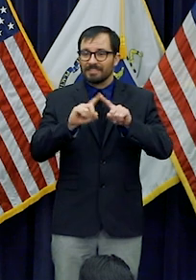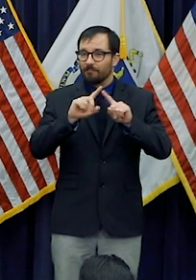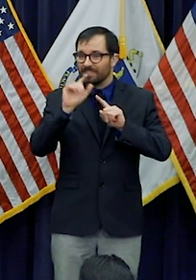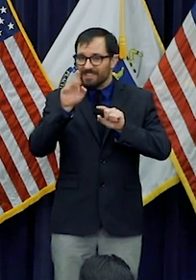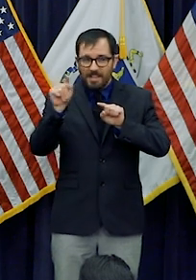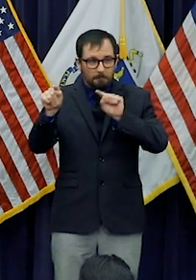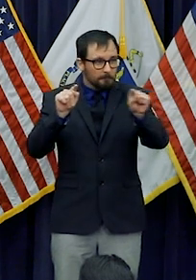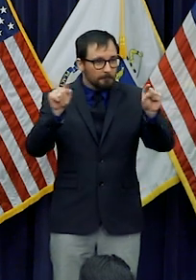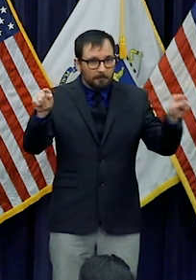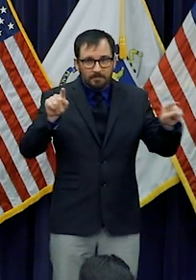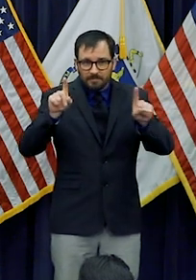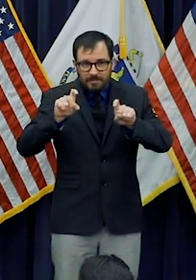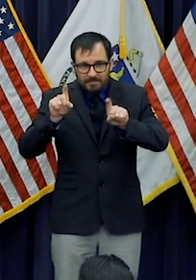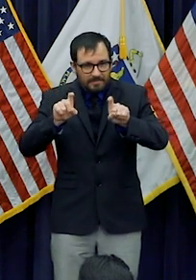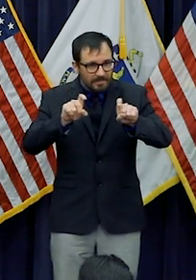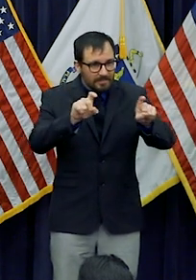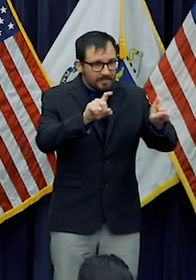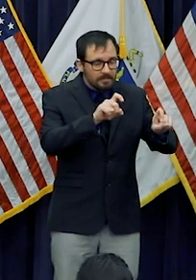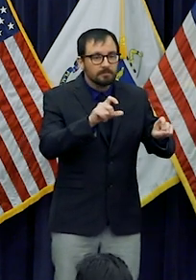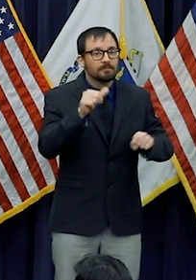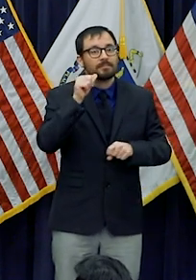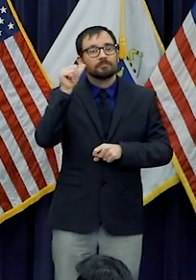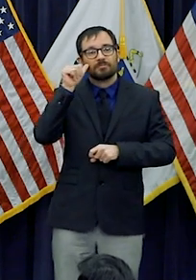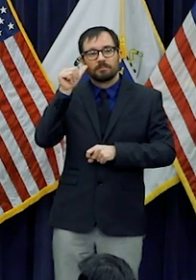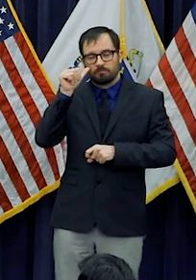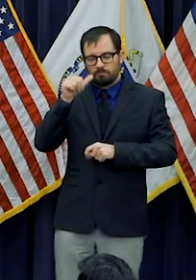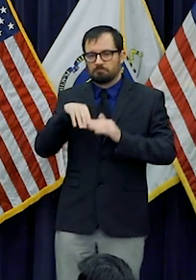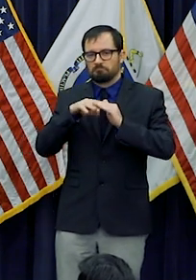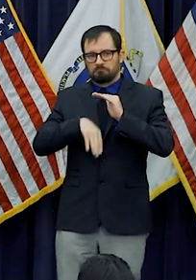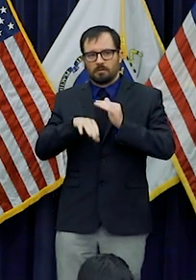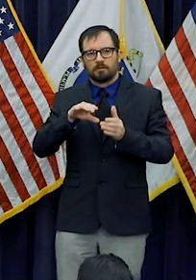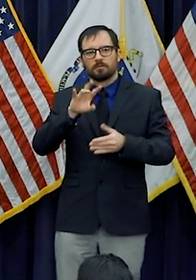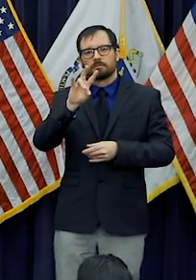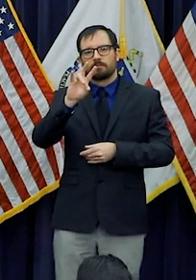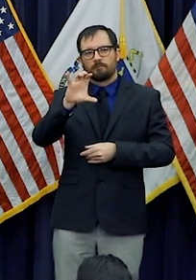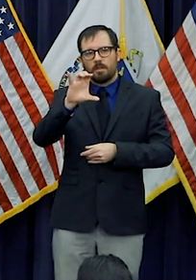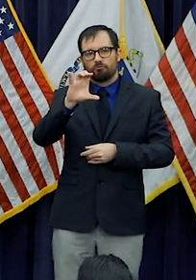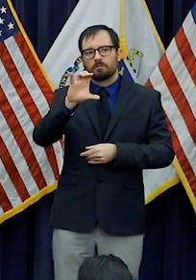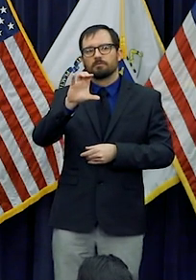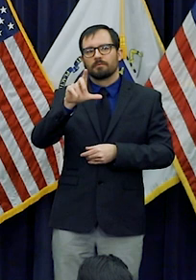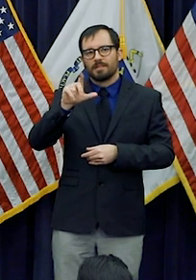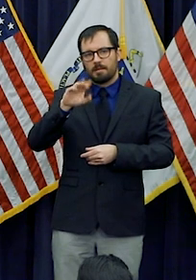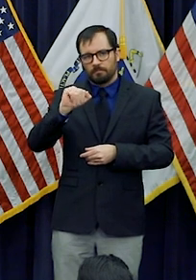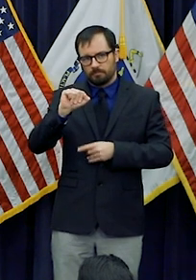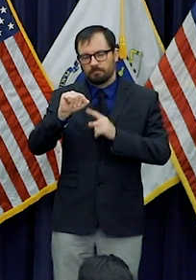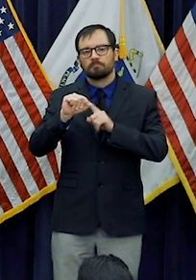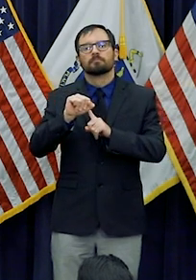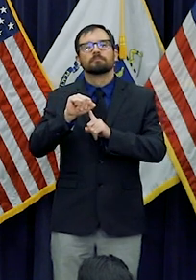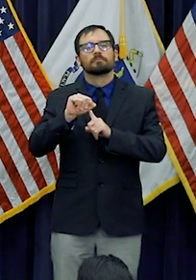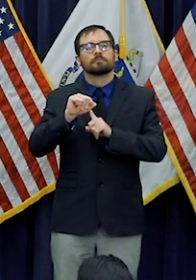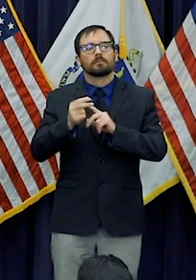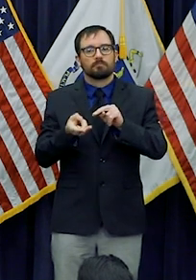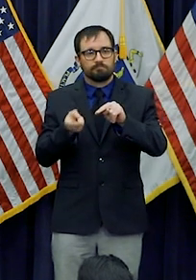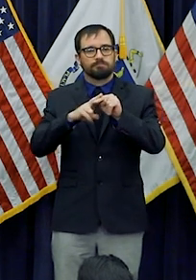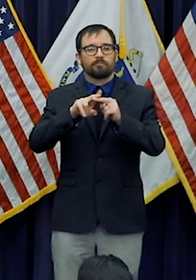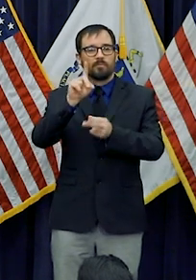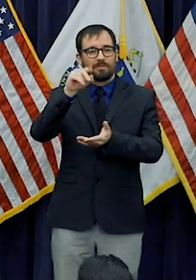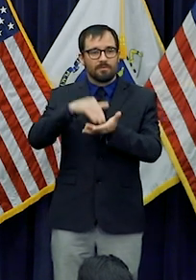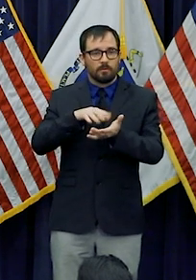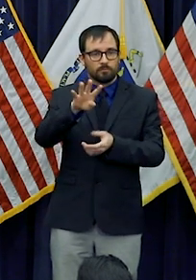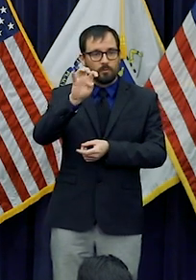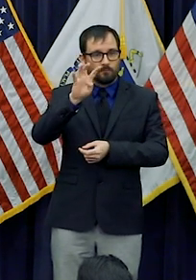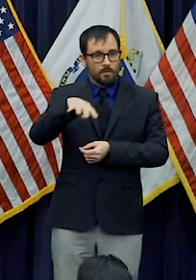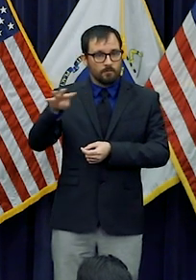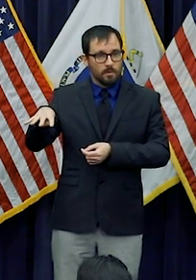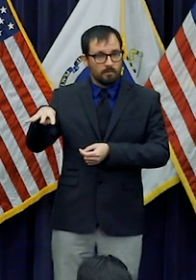on Wednesday and increased to 1,144 as of Friday. This represents an increase in capacity